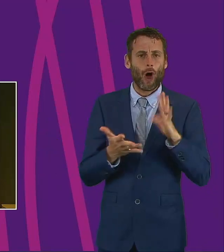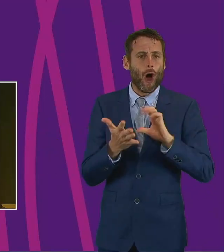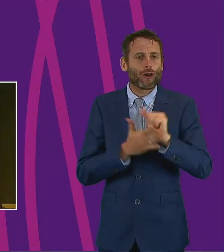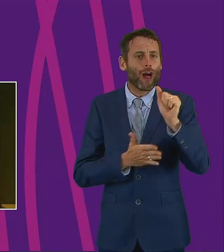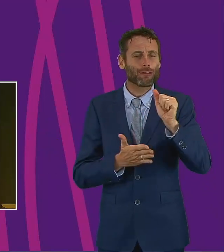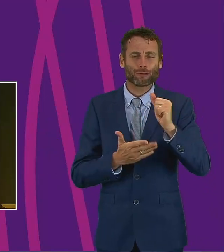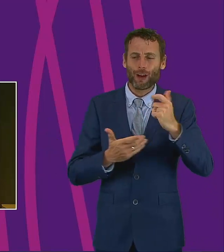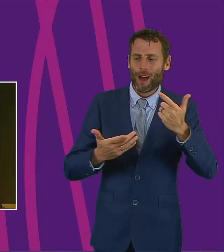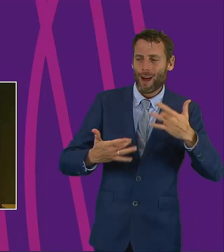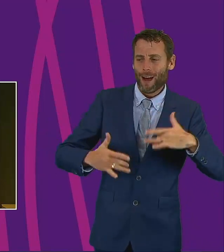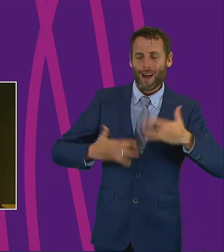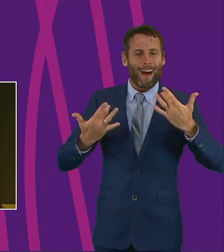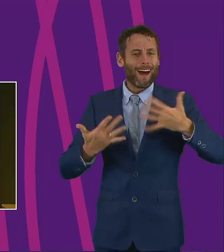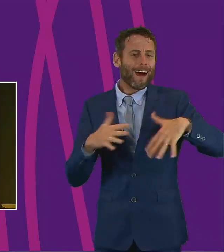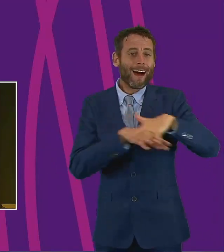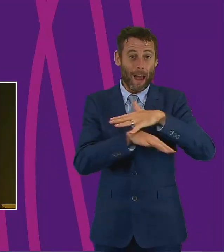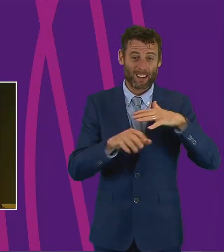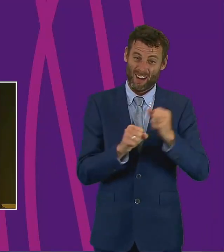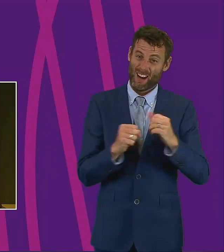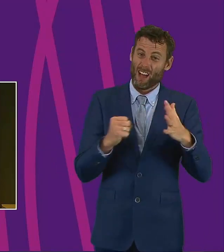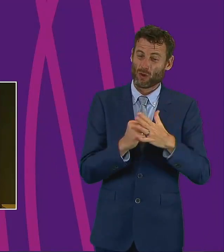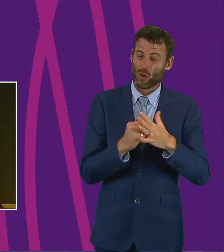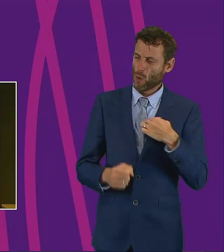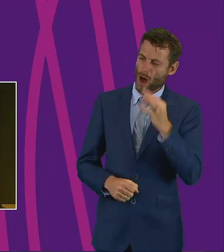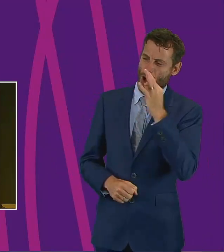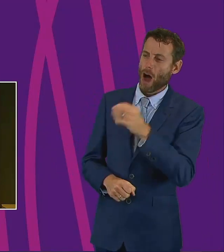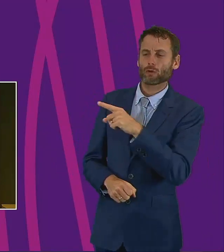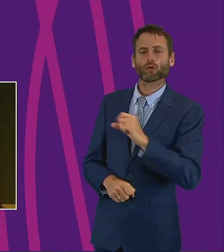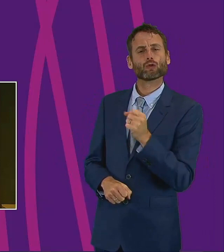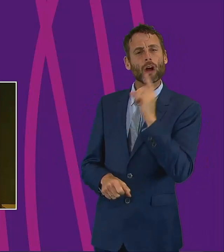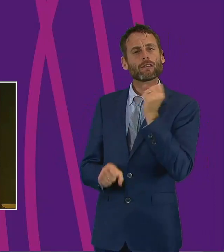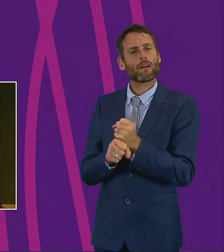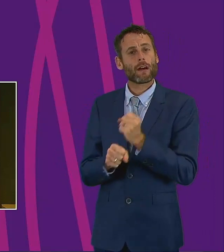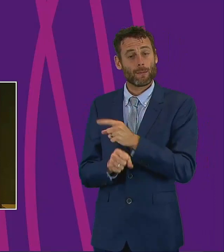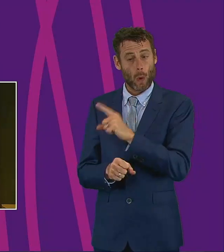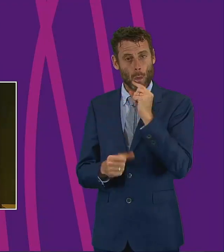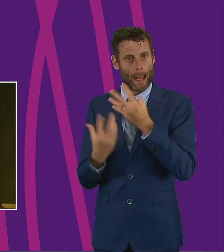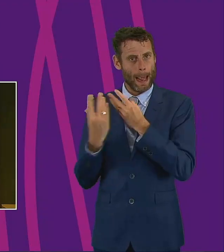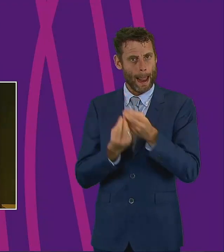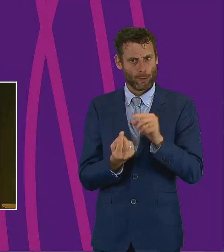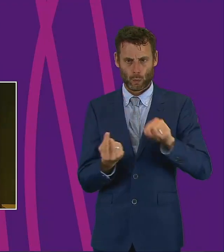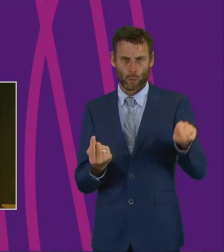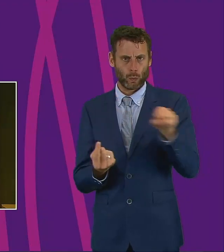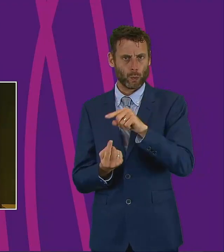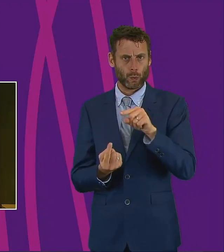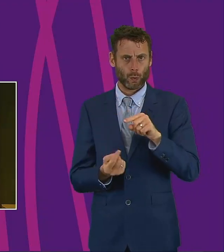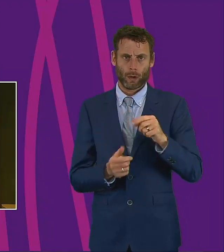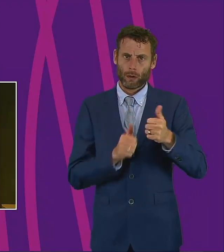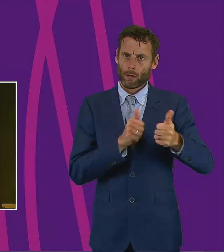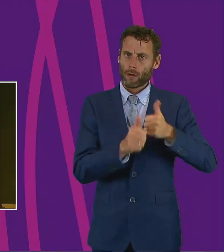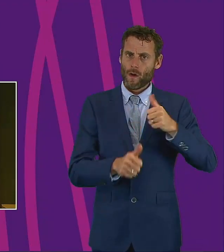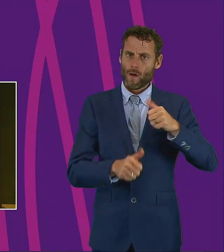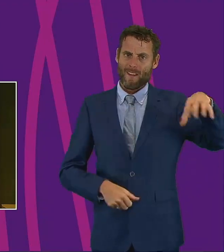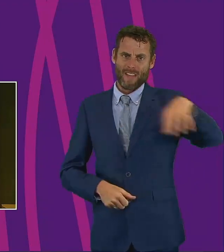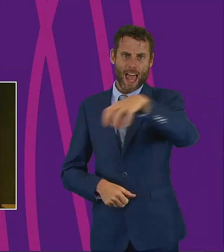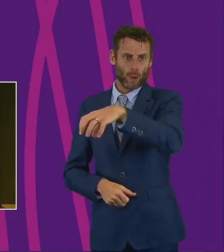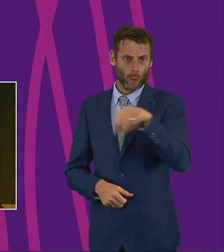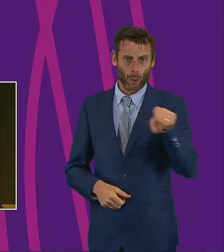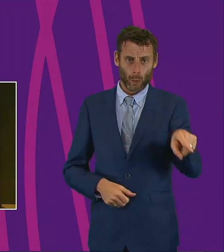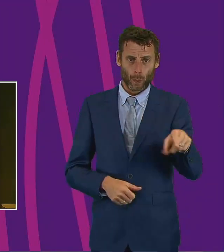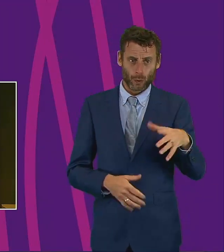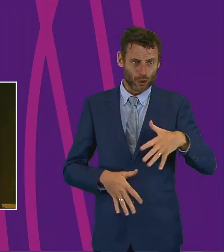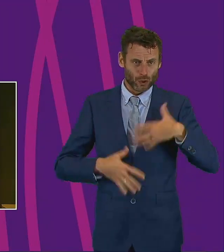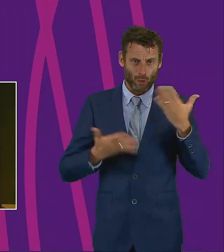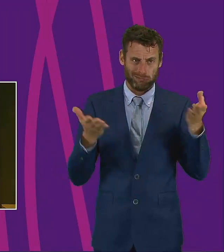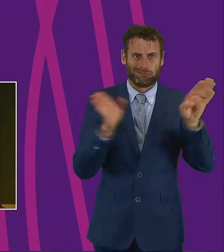Can I ask the First Minister, therefore, what support the Scottish Government is and can give to the venues to ensure that they continue to operate and remain part